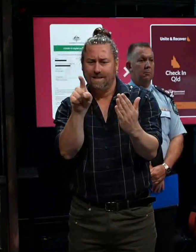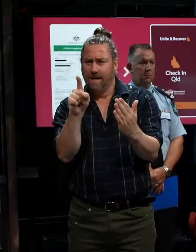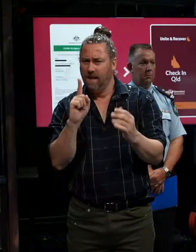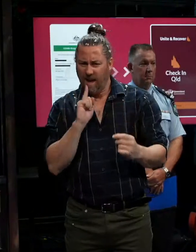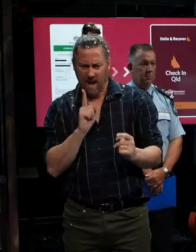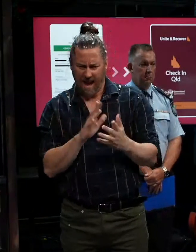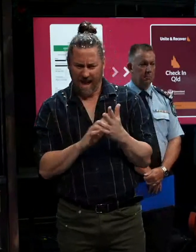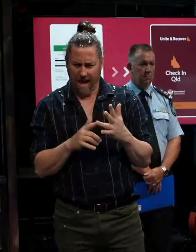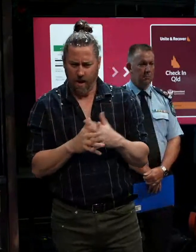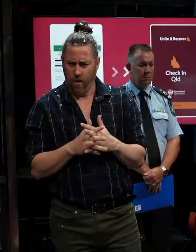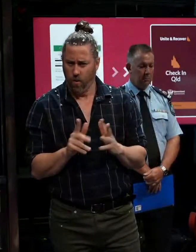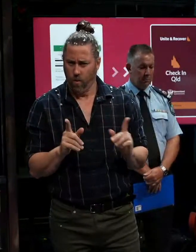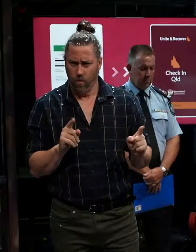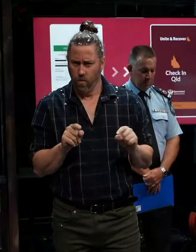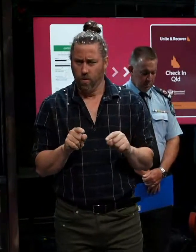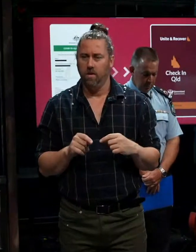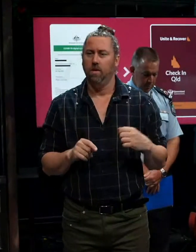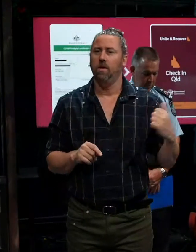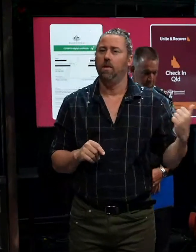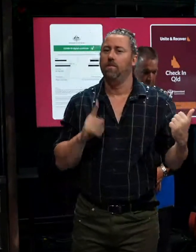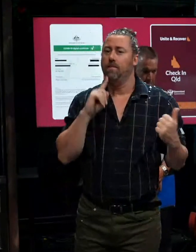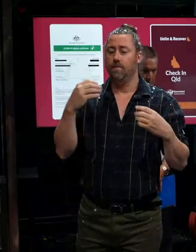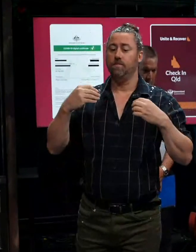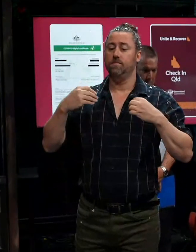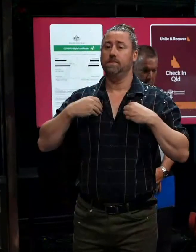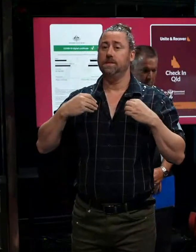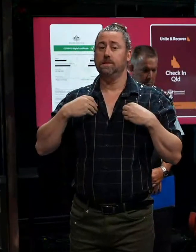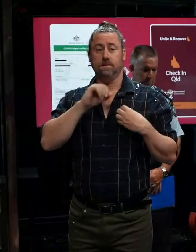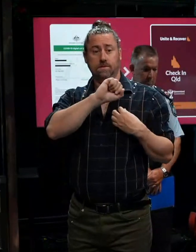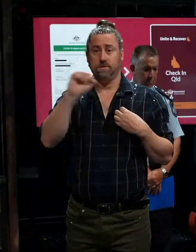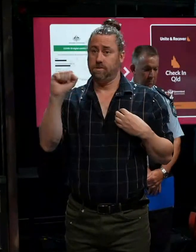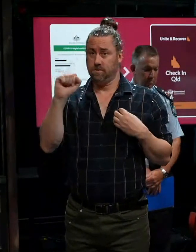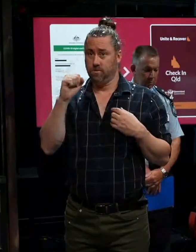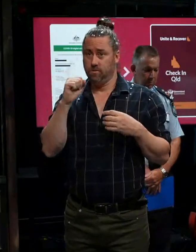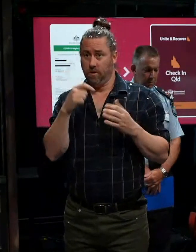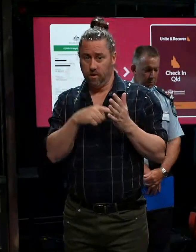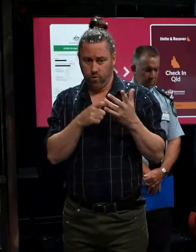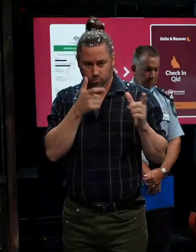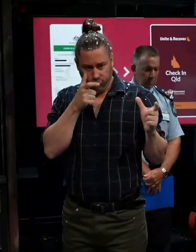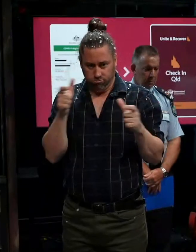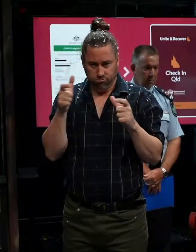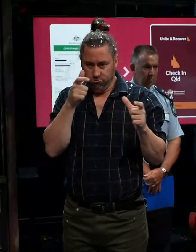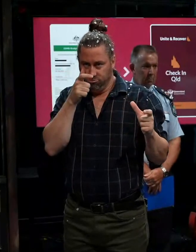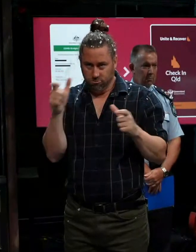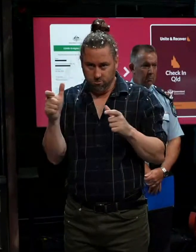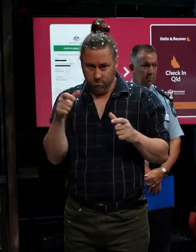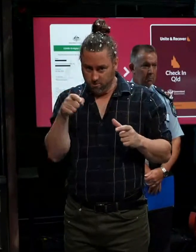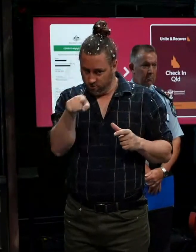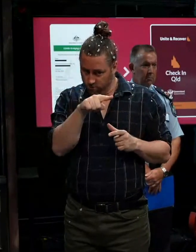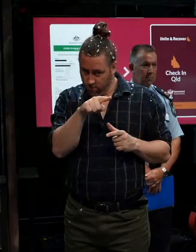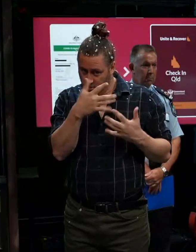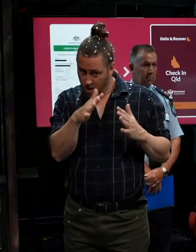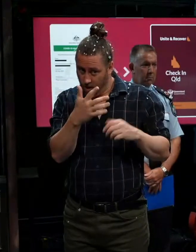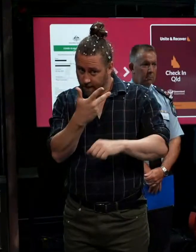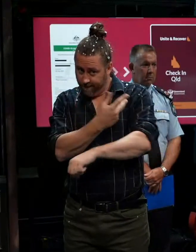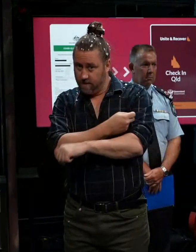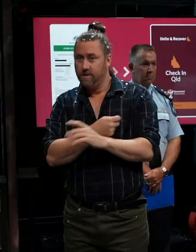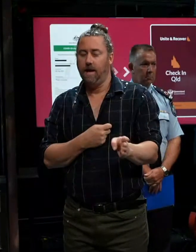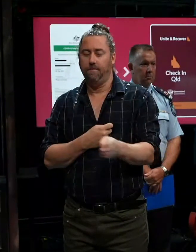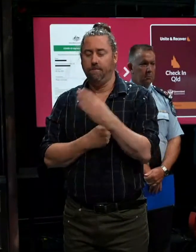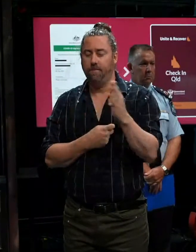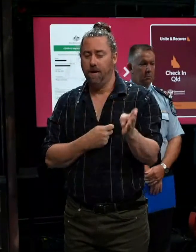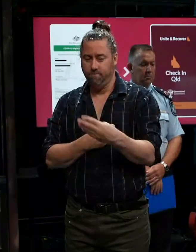So where businesses have to be able to monitor if they're being able to comply with the health directive, they'll be able to see